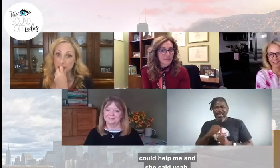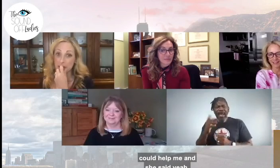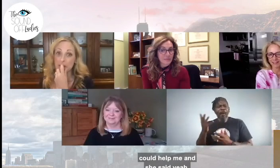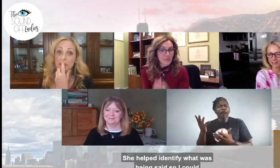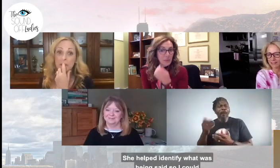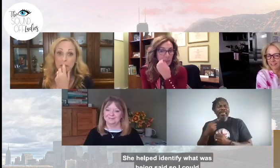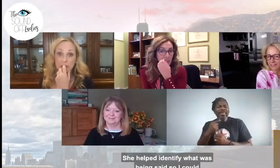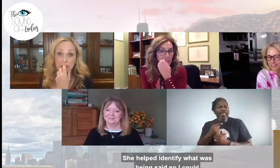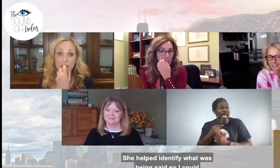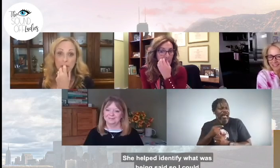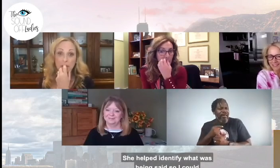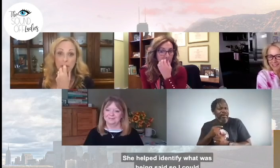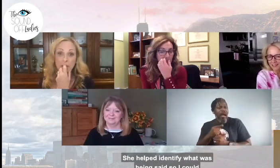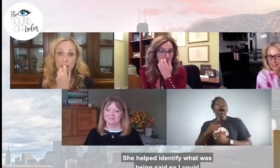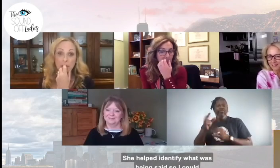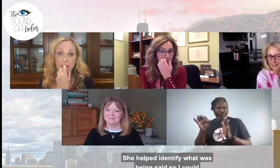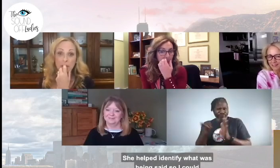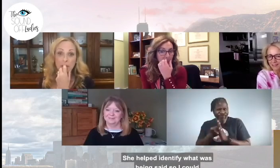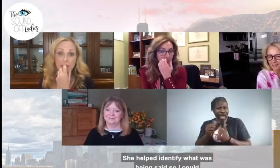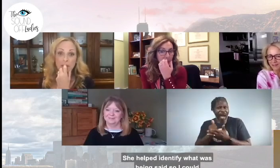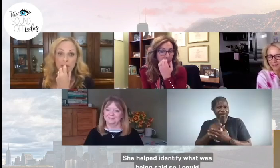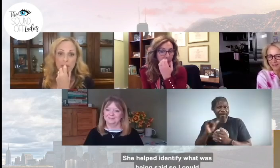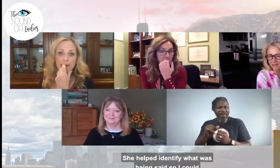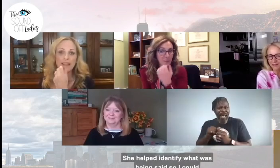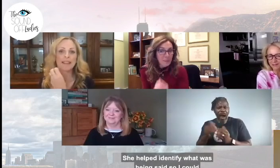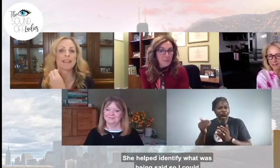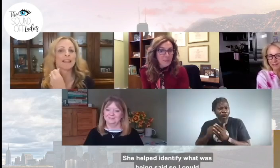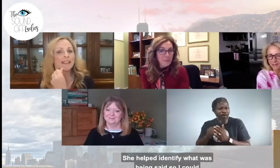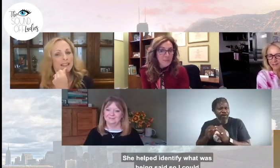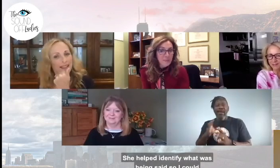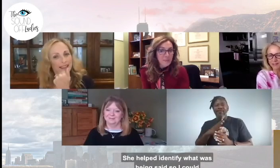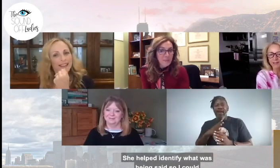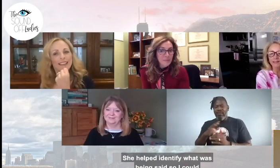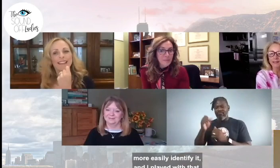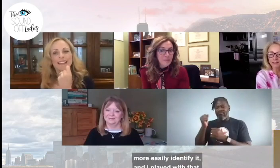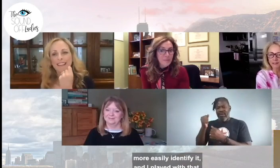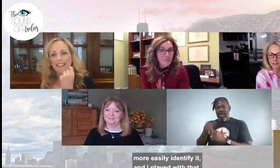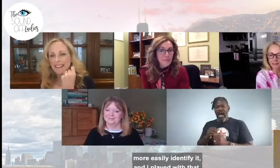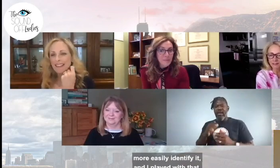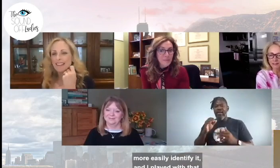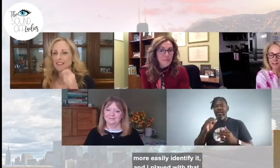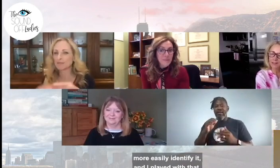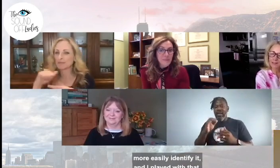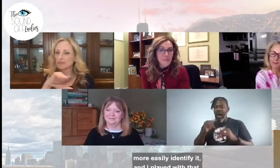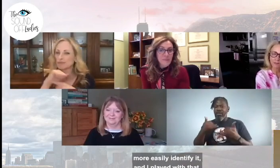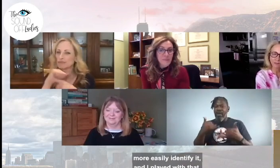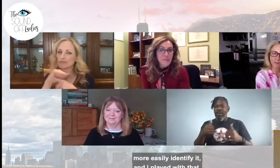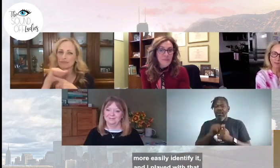yes. And I asked my daughter, what did she say? And that helped me identify more.